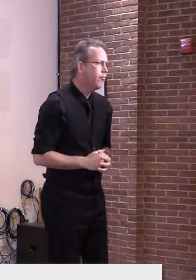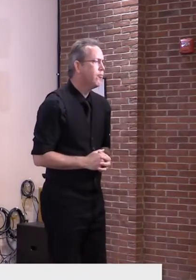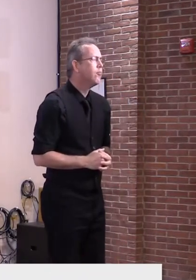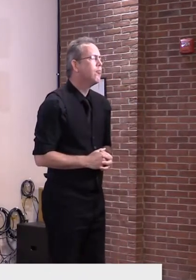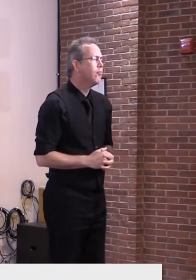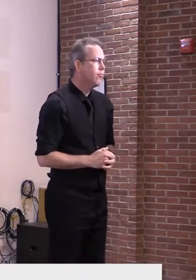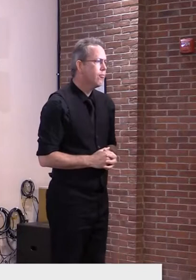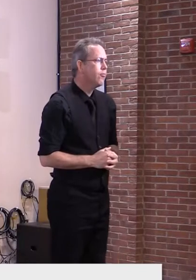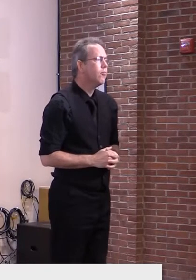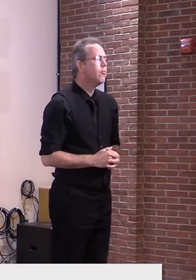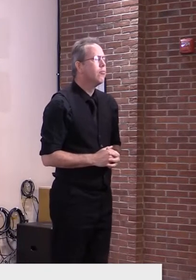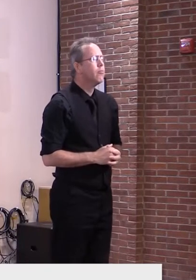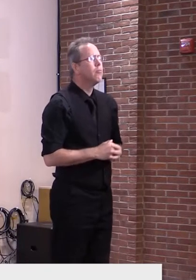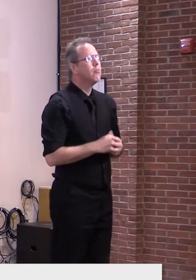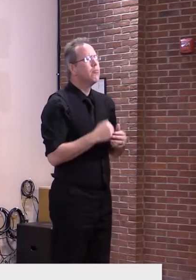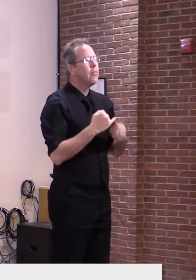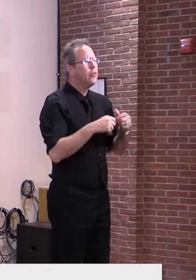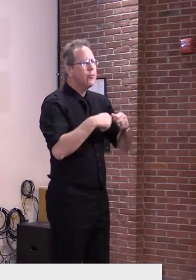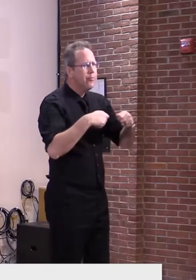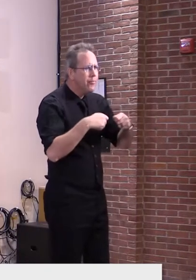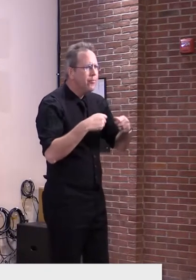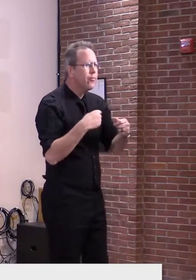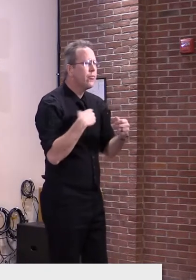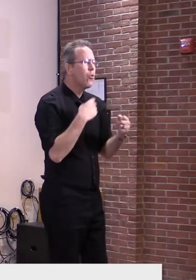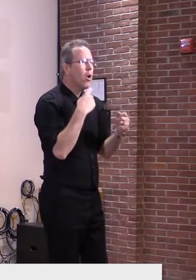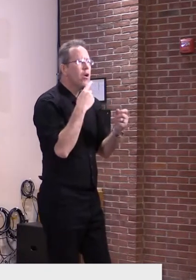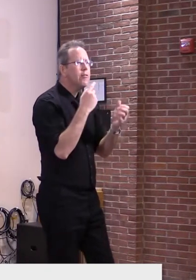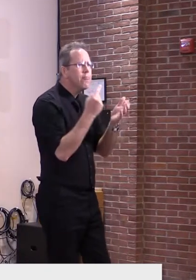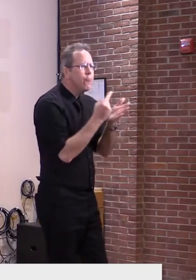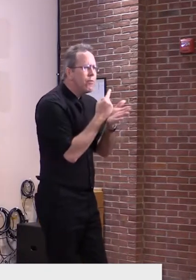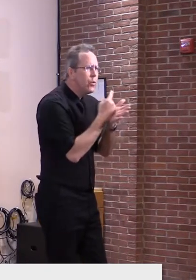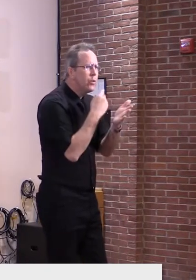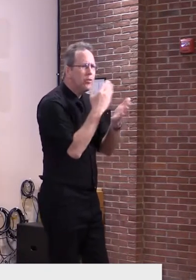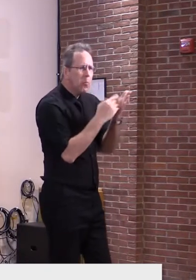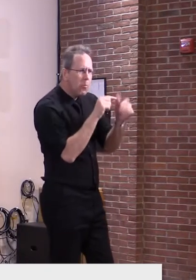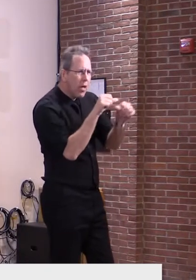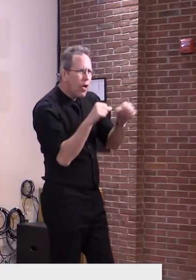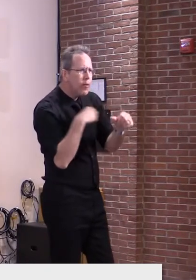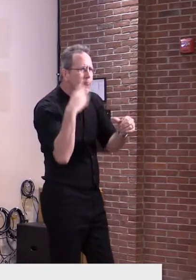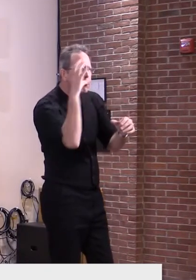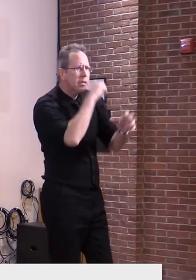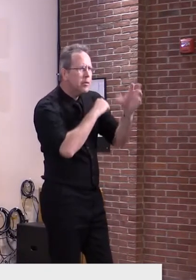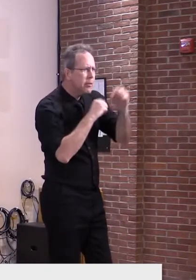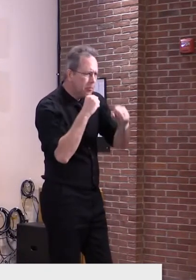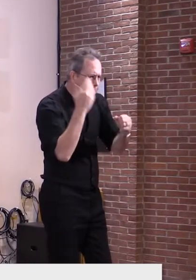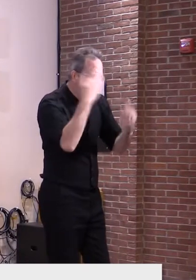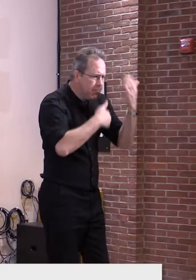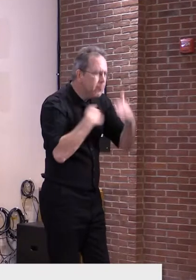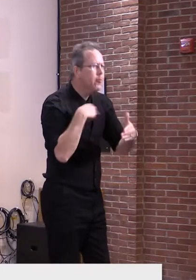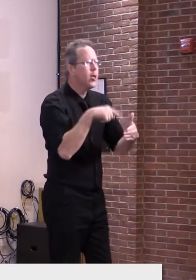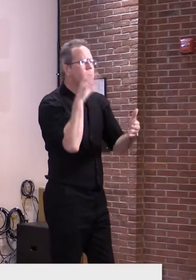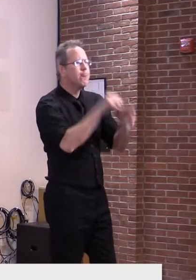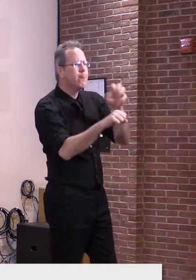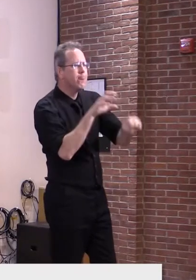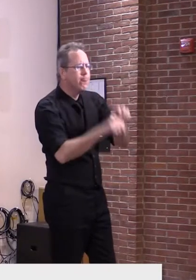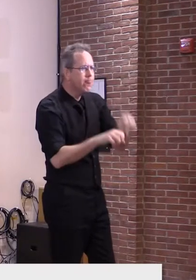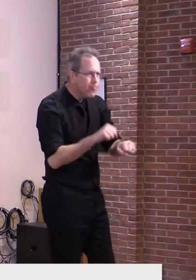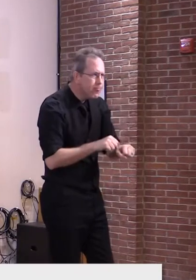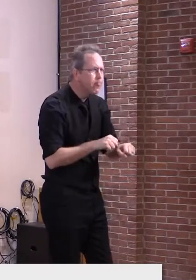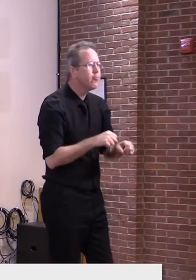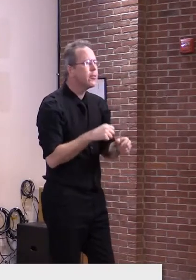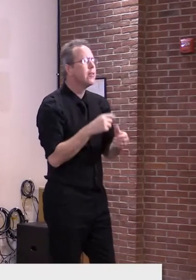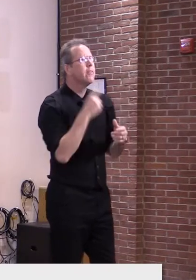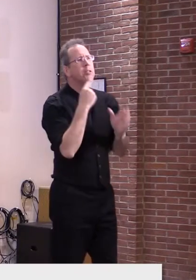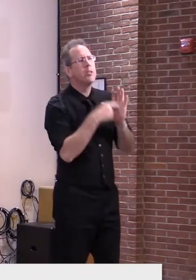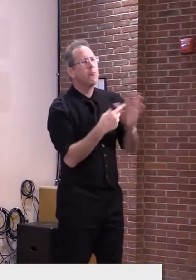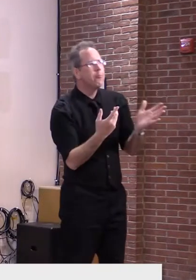what we need are frequent reviews of our assumptions in our pension plan. And I also think we should look at stress testing.